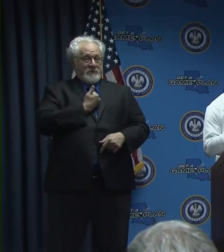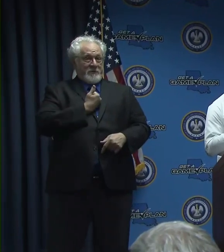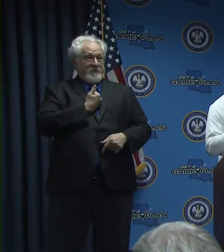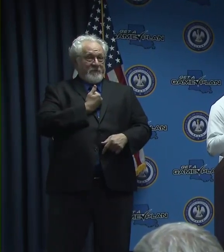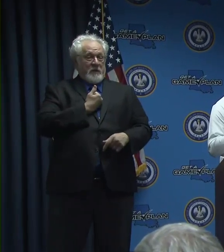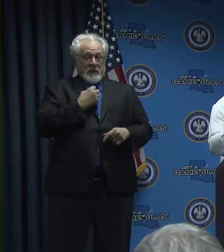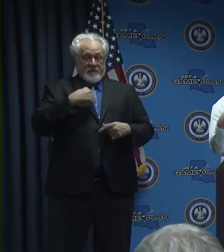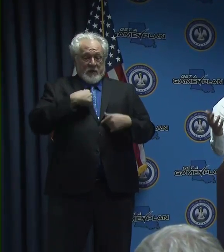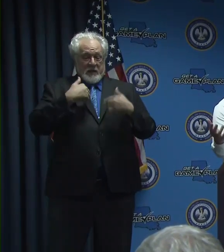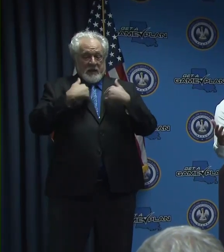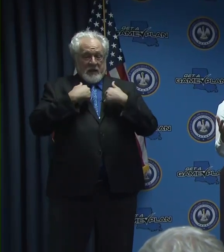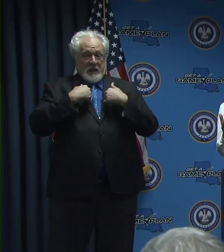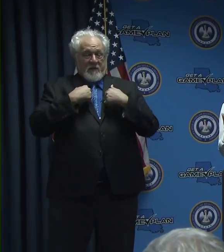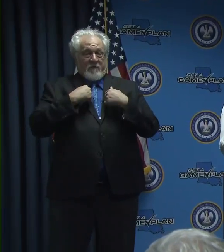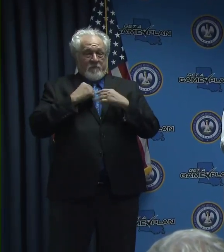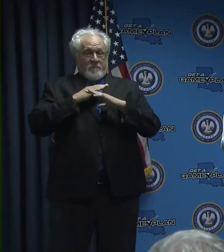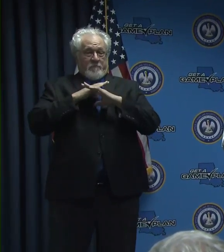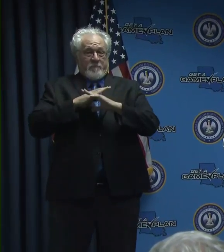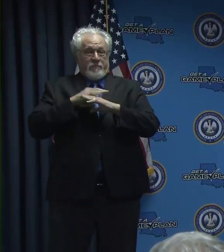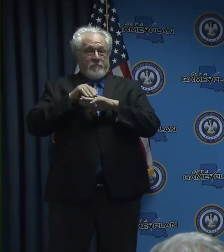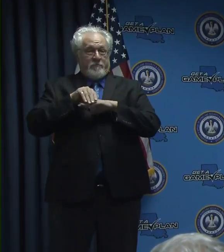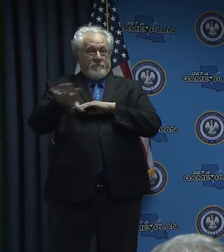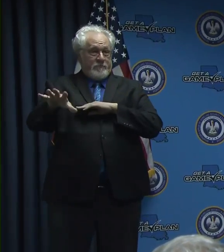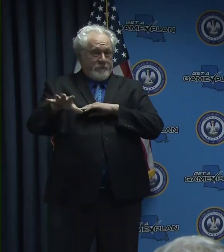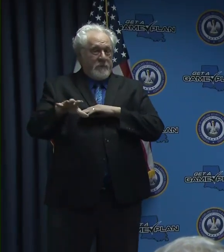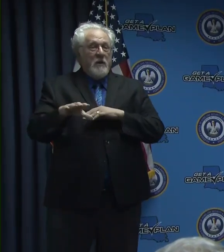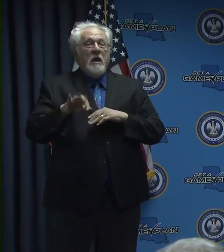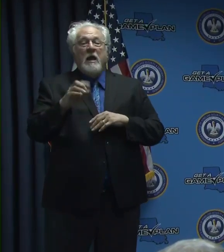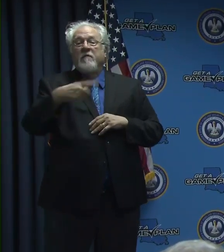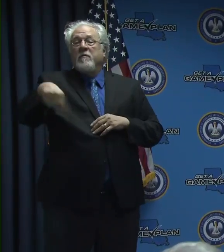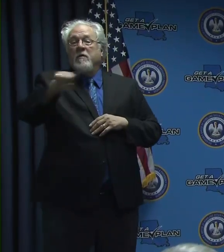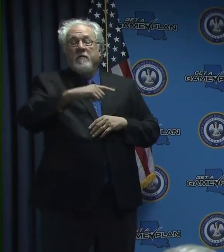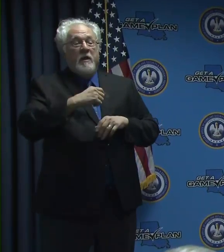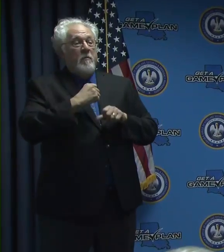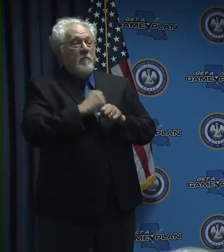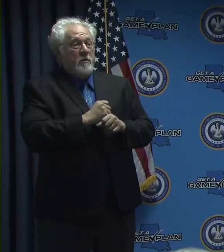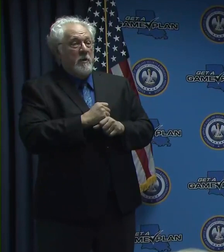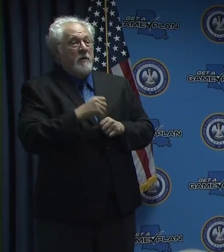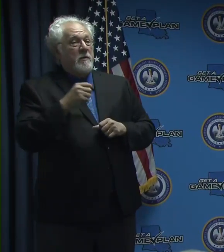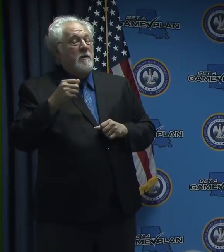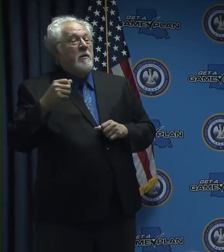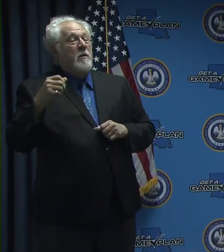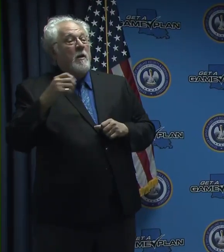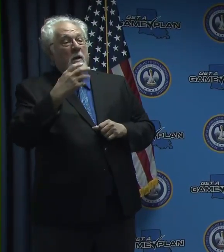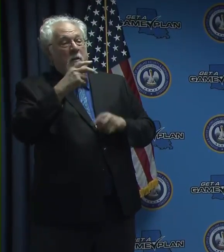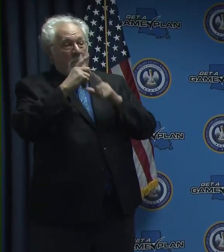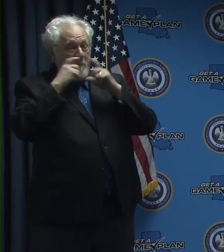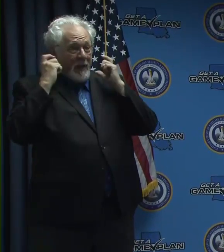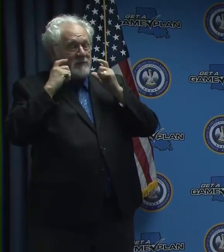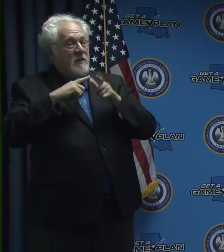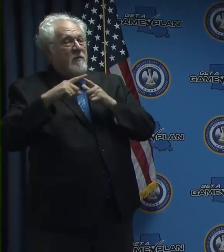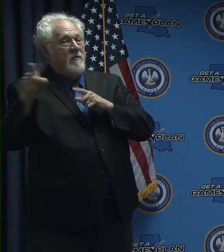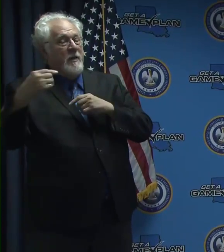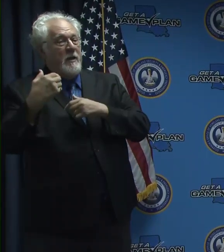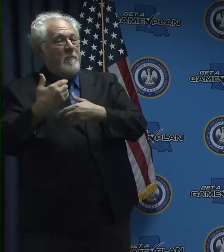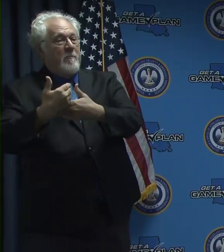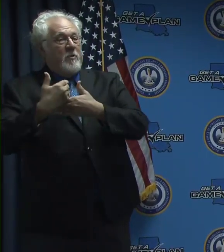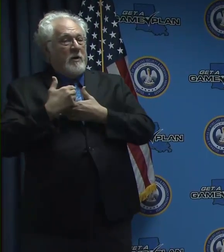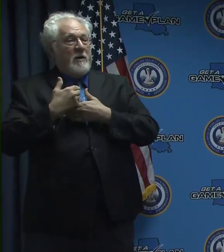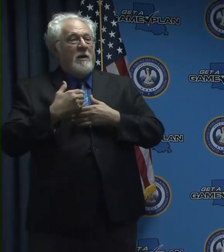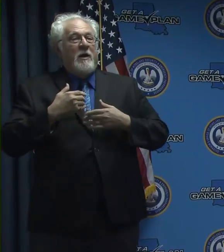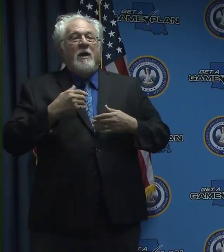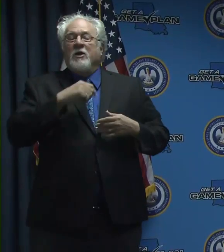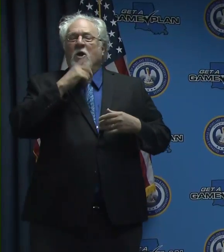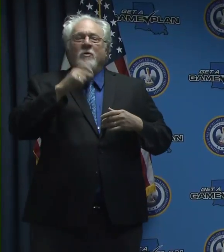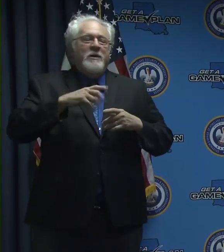have it. But if the others are actually wearing a mask, then they're protecting you. And typically, you don't need to do this if you're